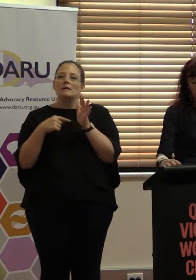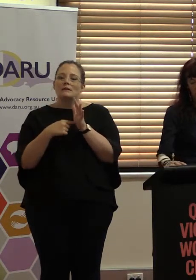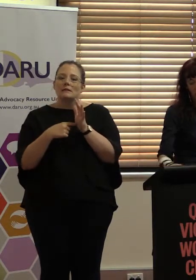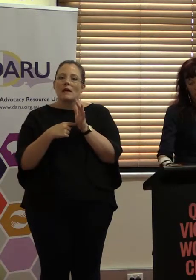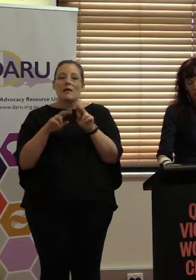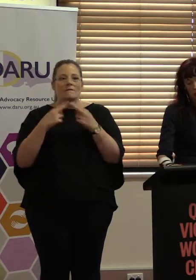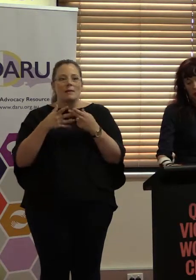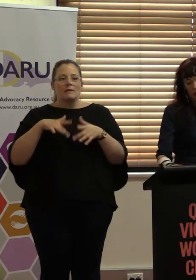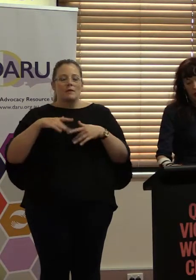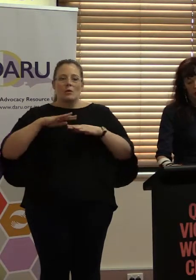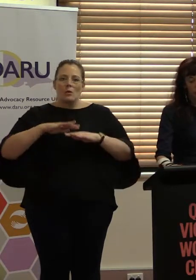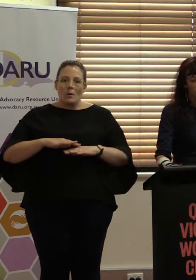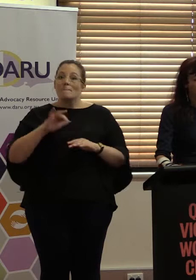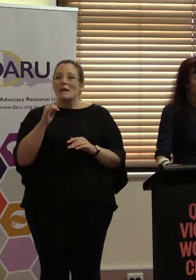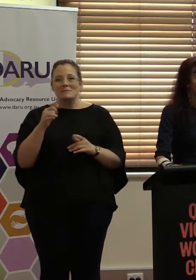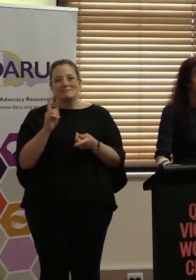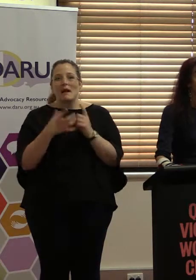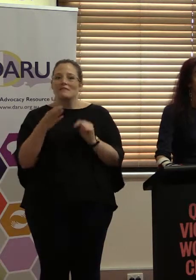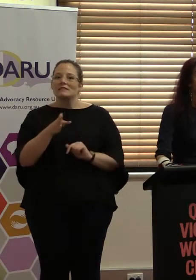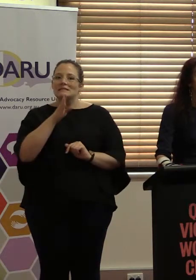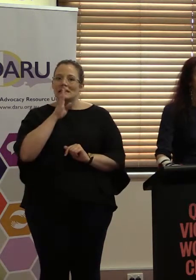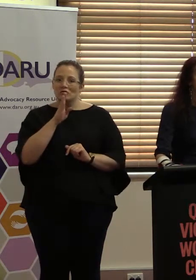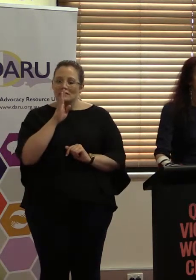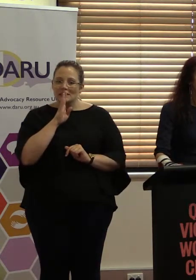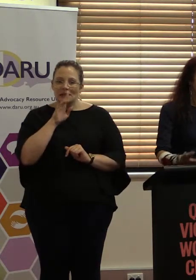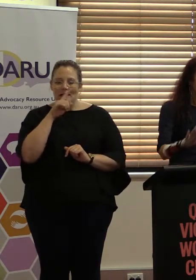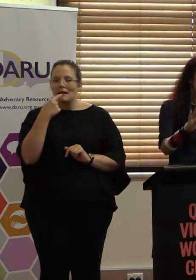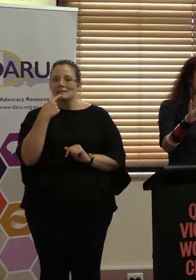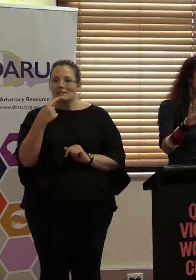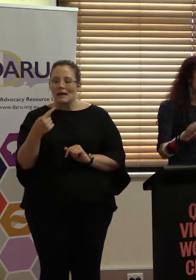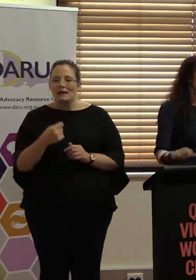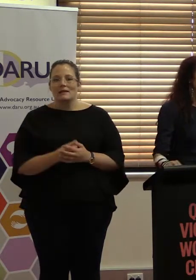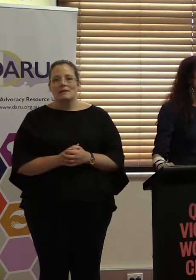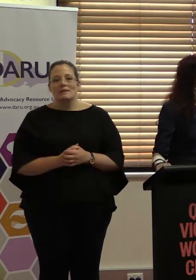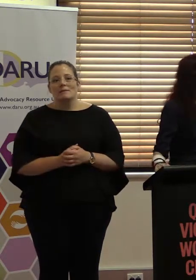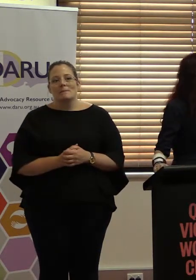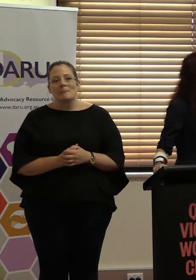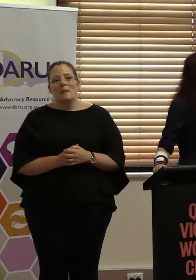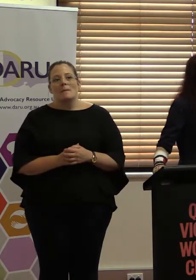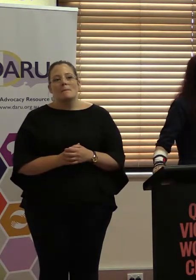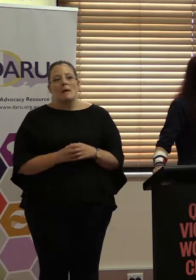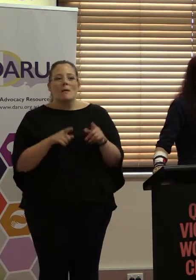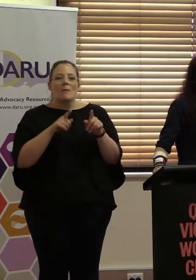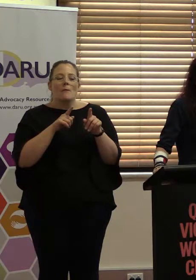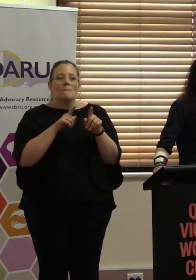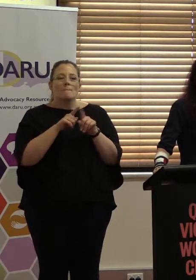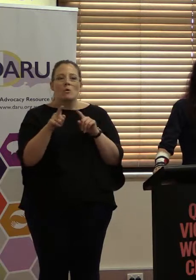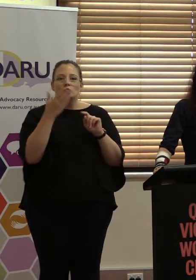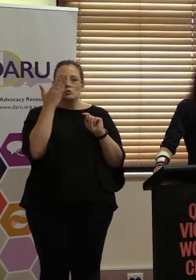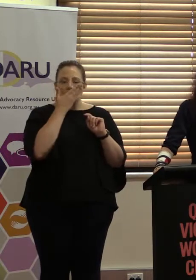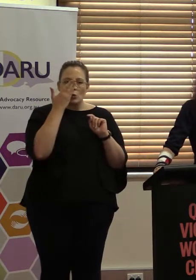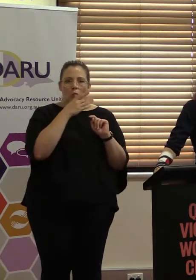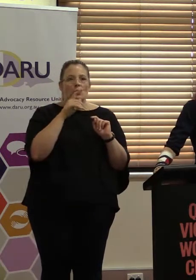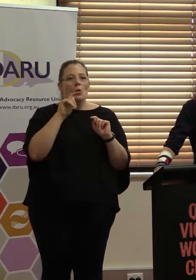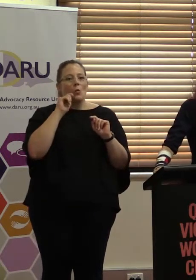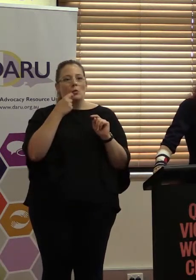it, even though most deeds of release say we don't admit any liability, the fact that you're paying a great